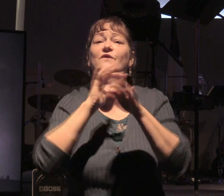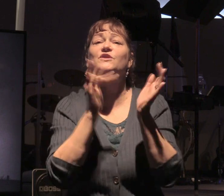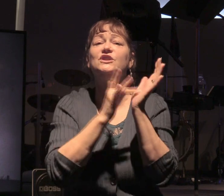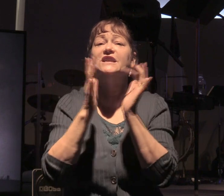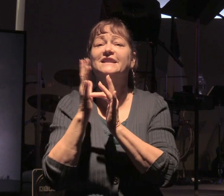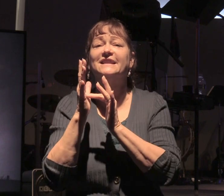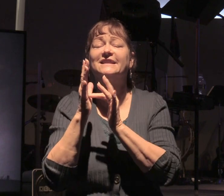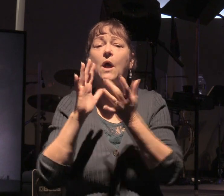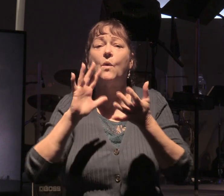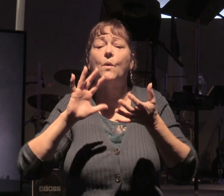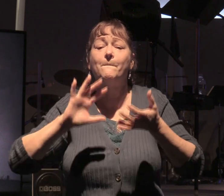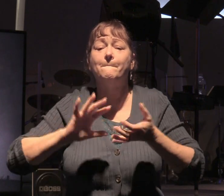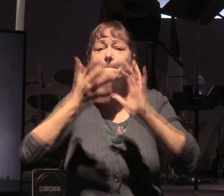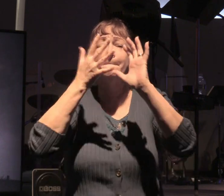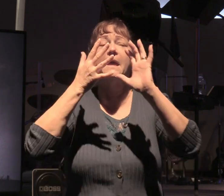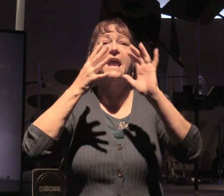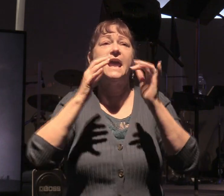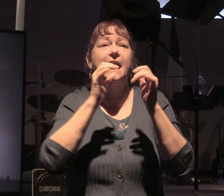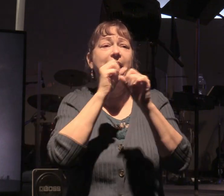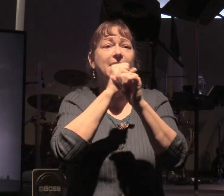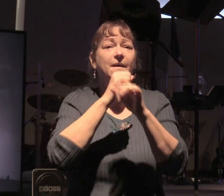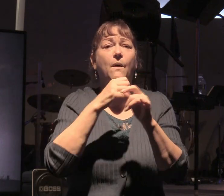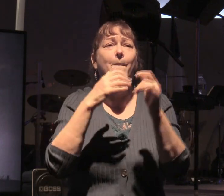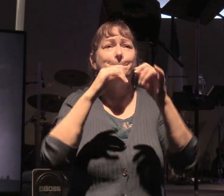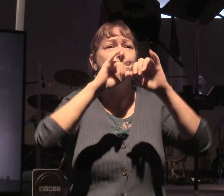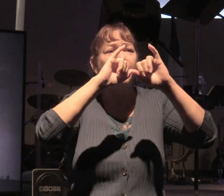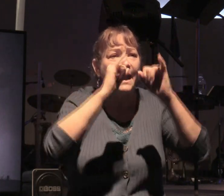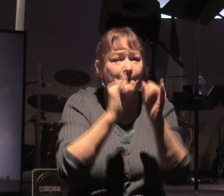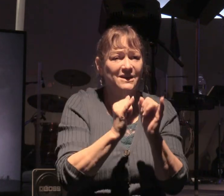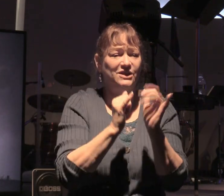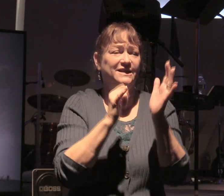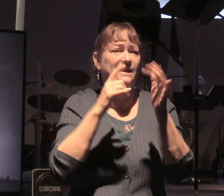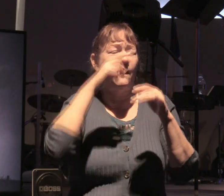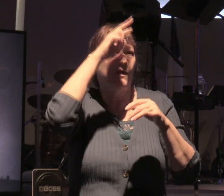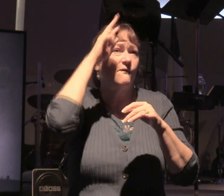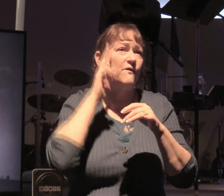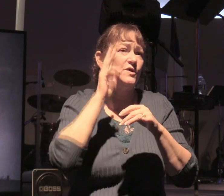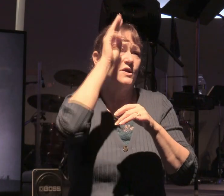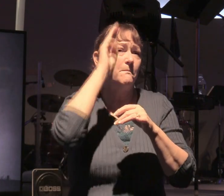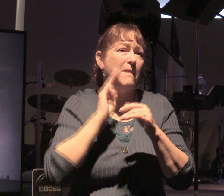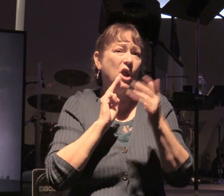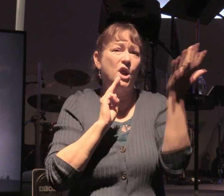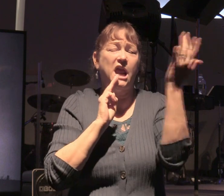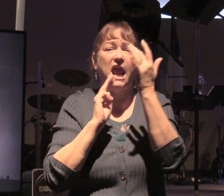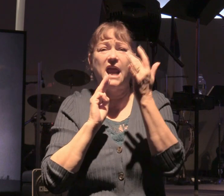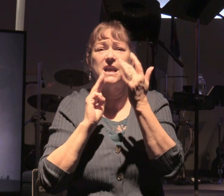desecrated images of the Virgin Mary, and vandalized monuments to a Jesuit priest.